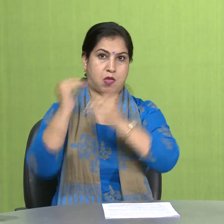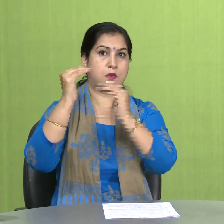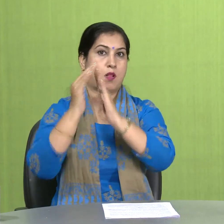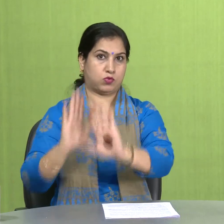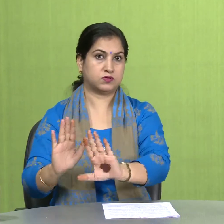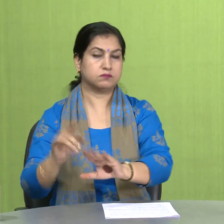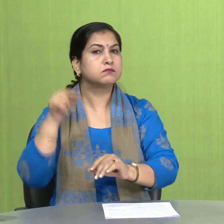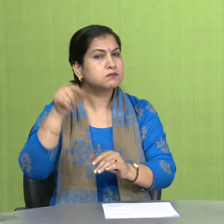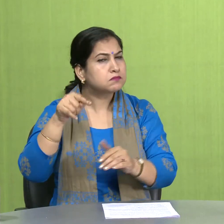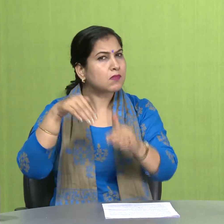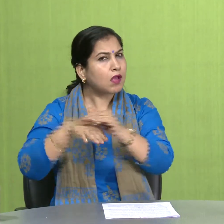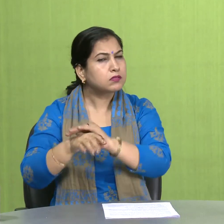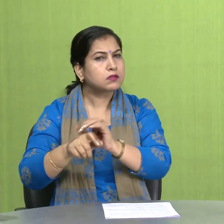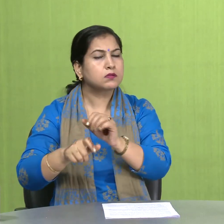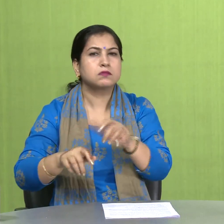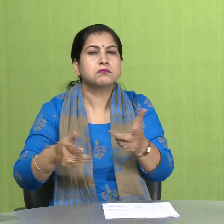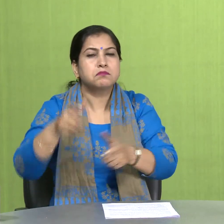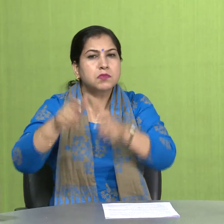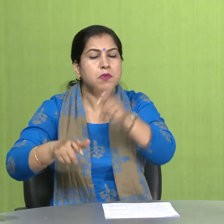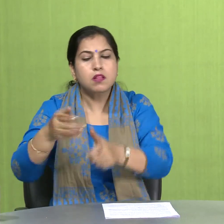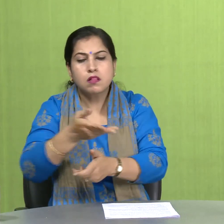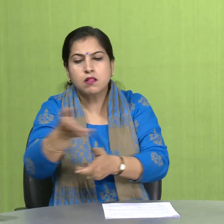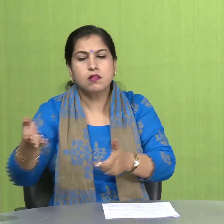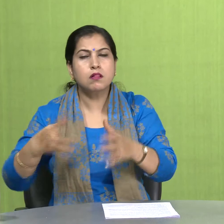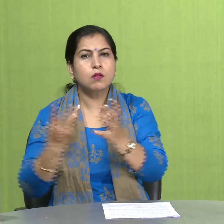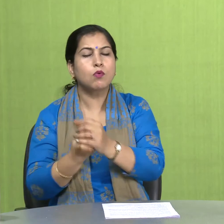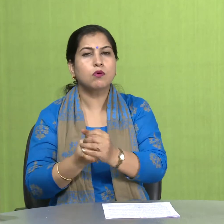There are maximum of 250 members in the Rajya Sabha.